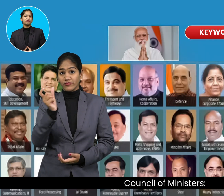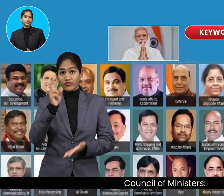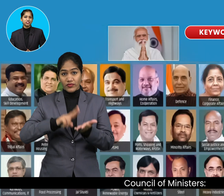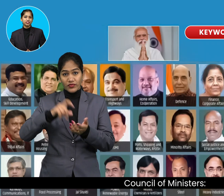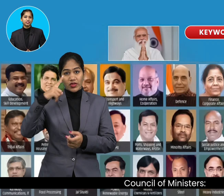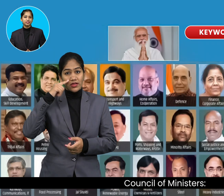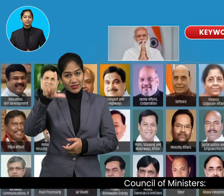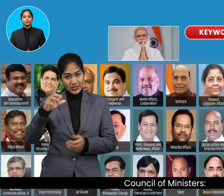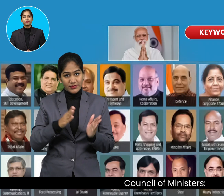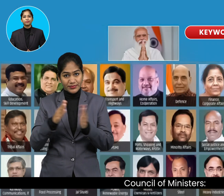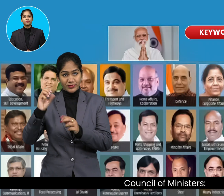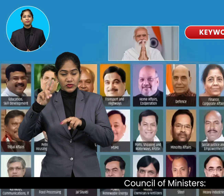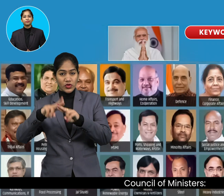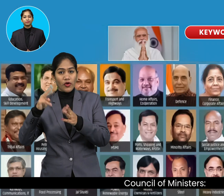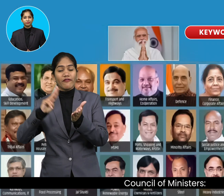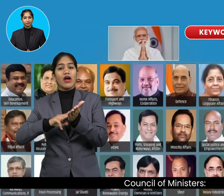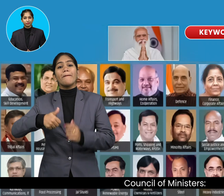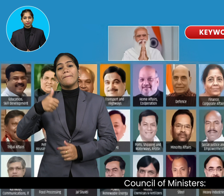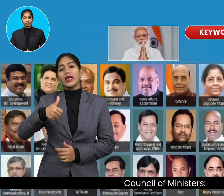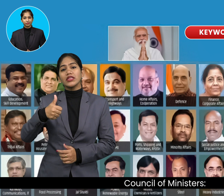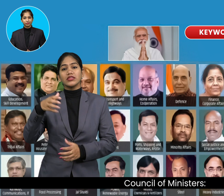Council of Ministers.